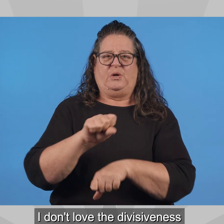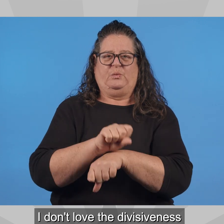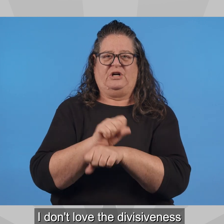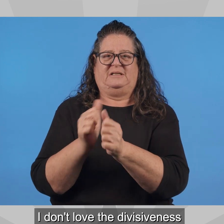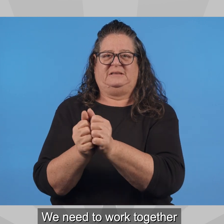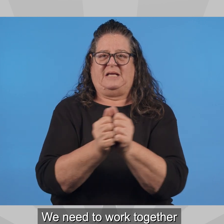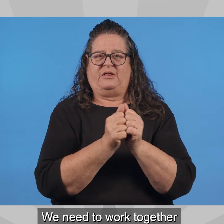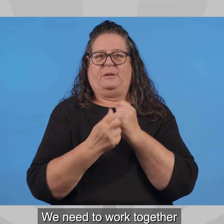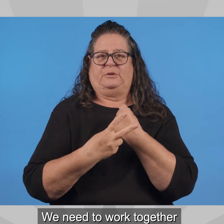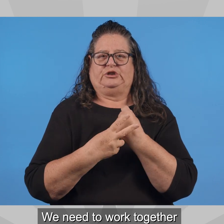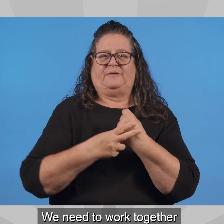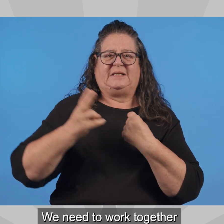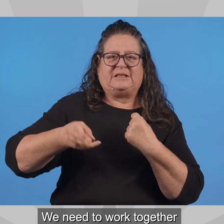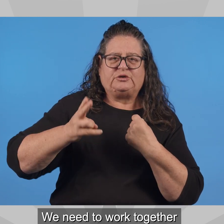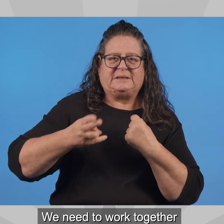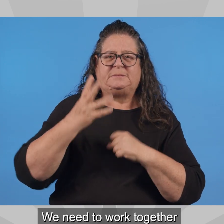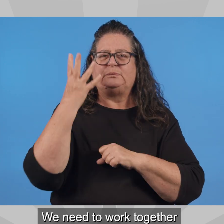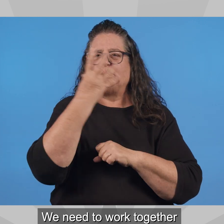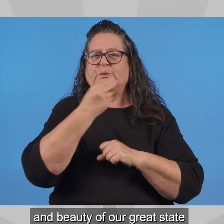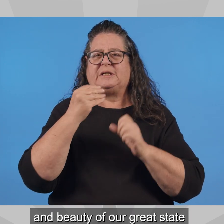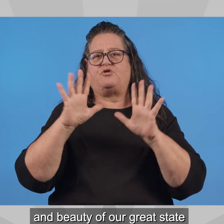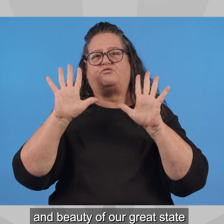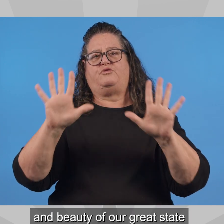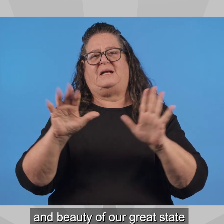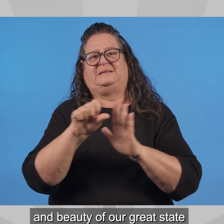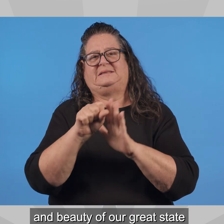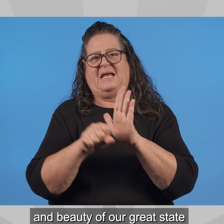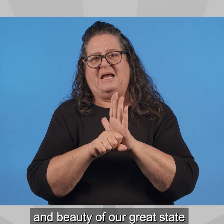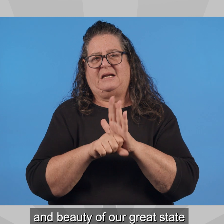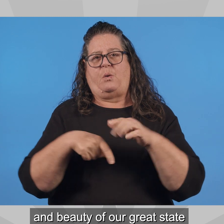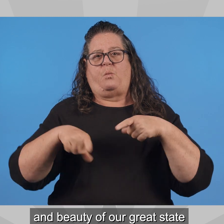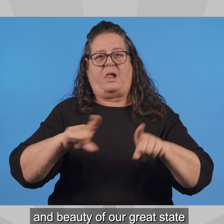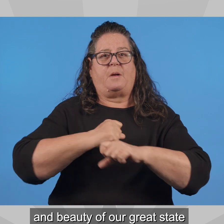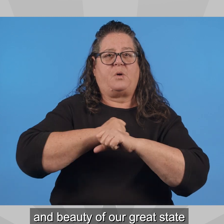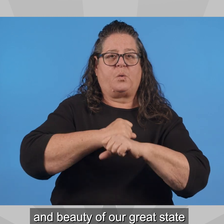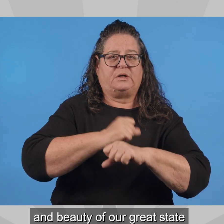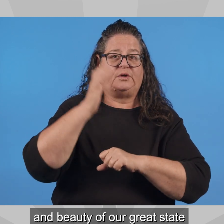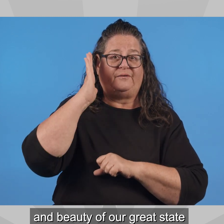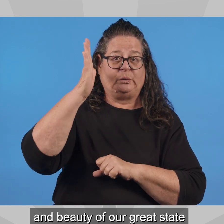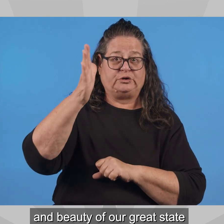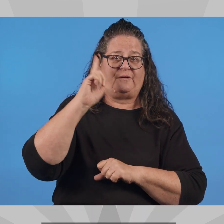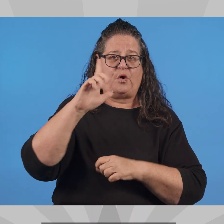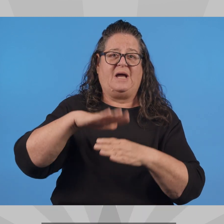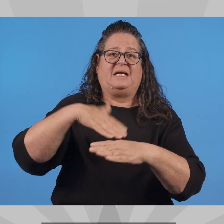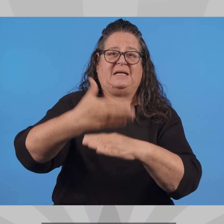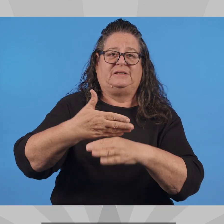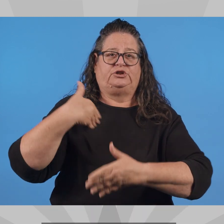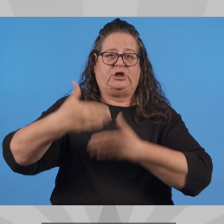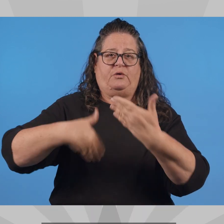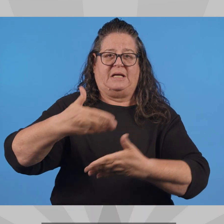years. We need to work together to preserve the history and beauty of our great state while protecting the future for the